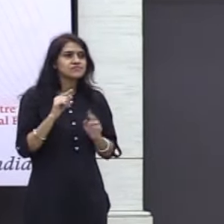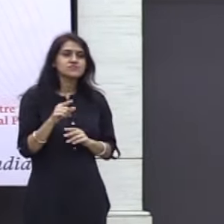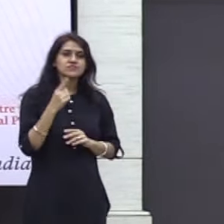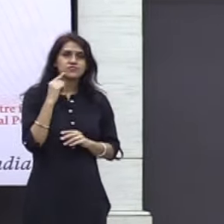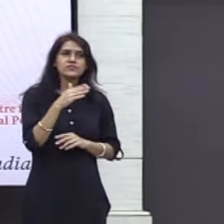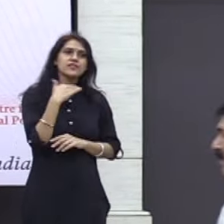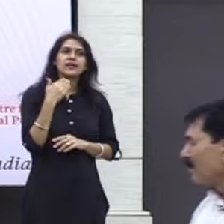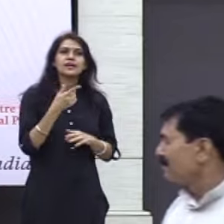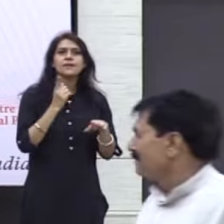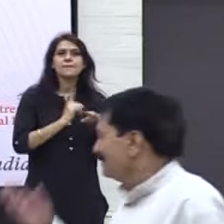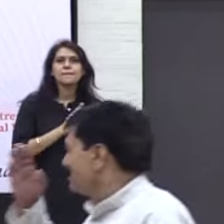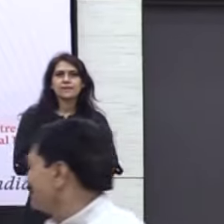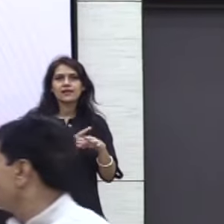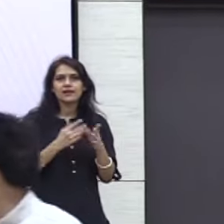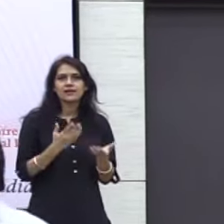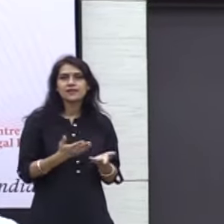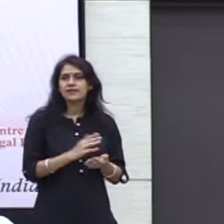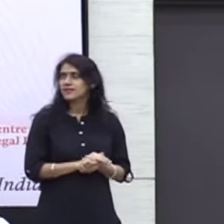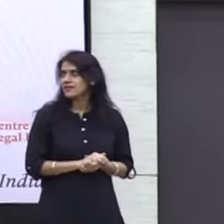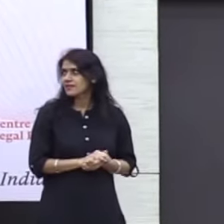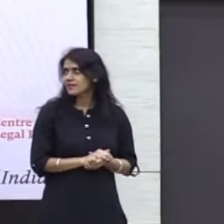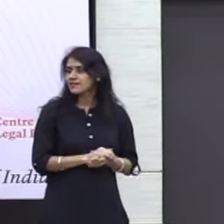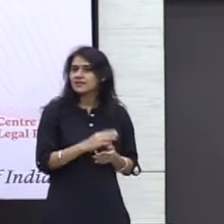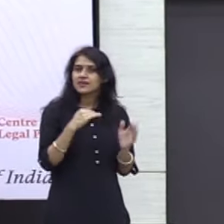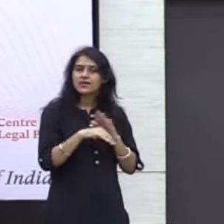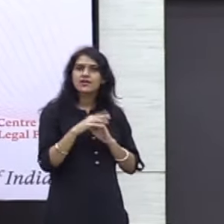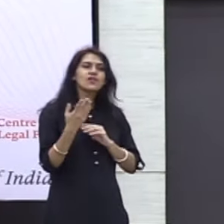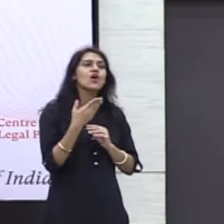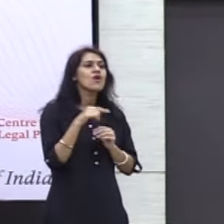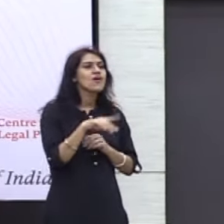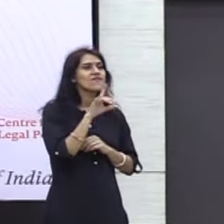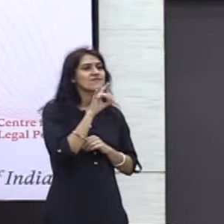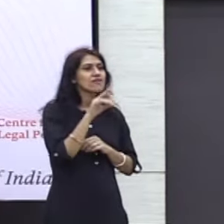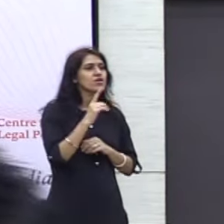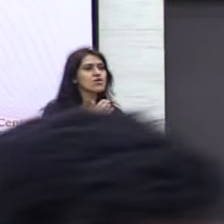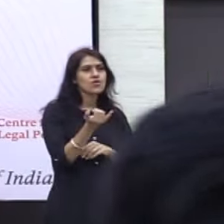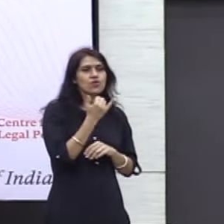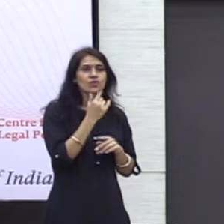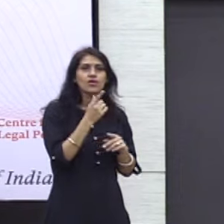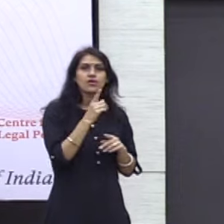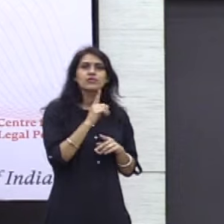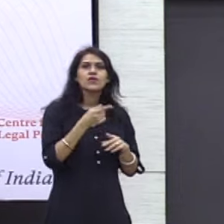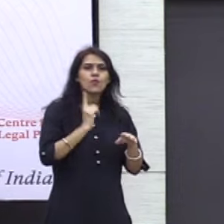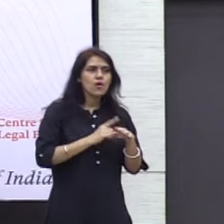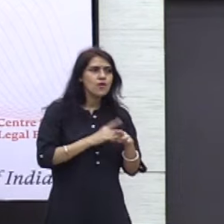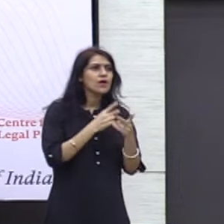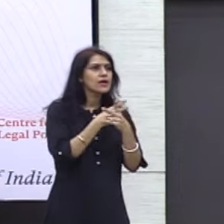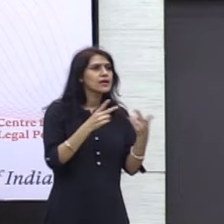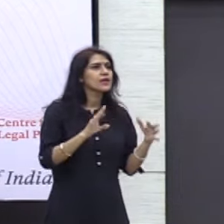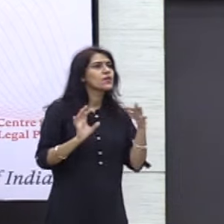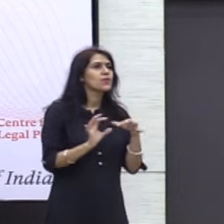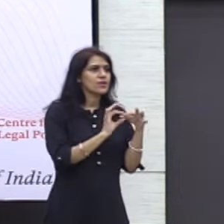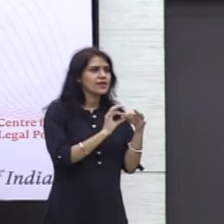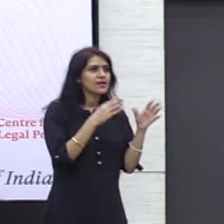penalty in the BNS. There are now 15 offenses which have the death penalty in the BNS compared to